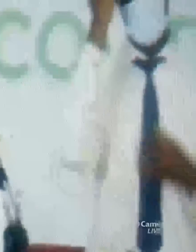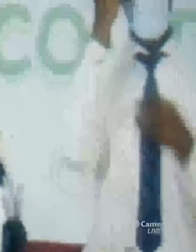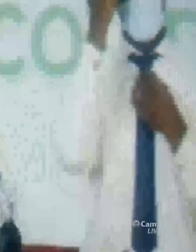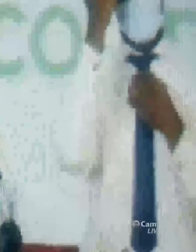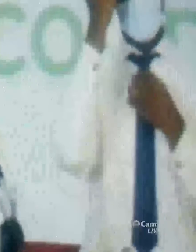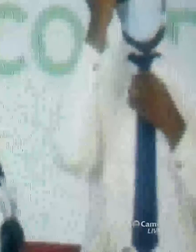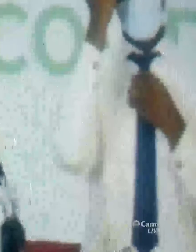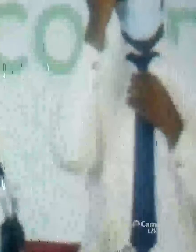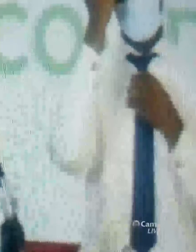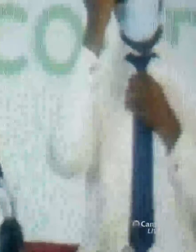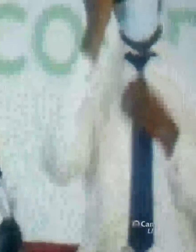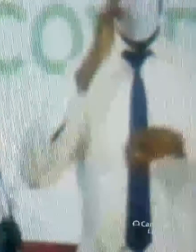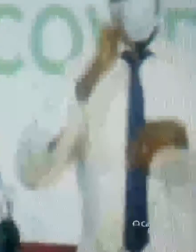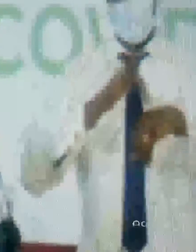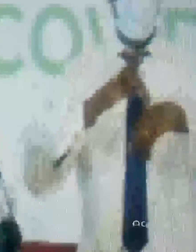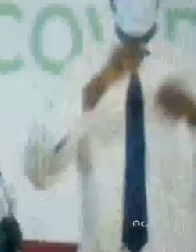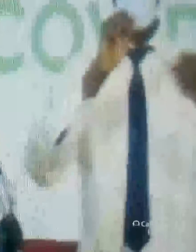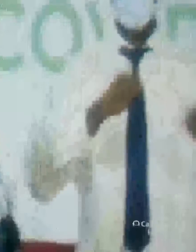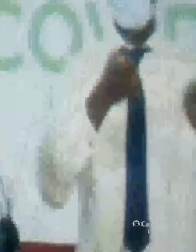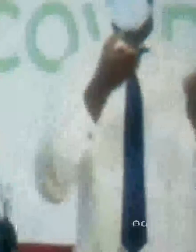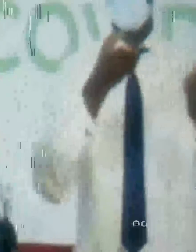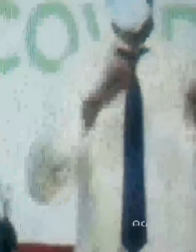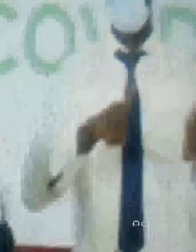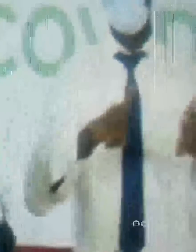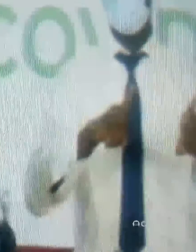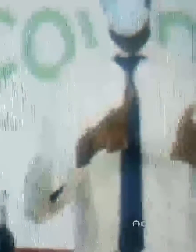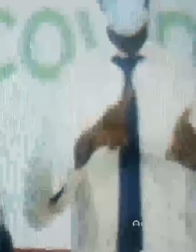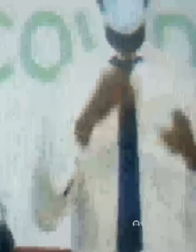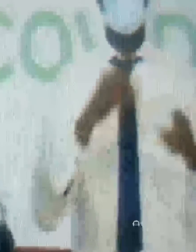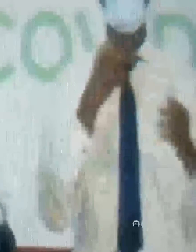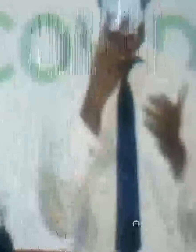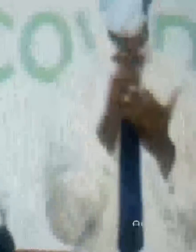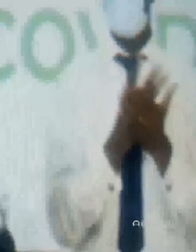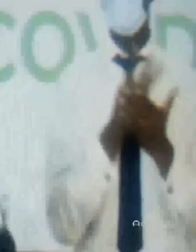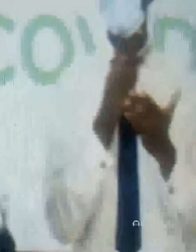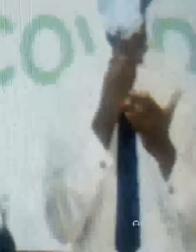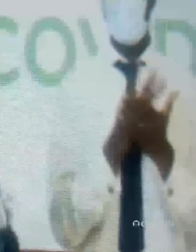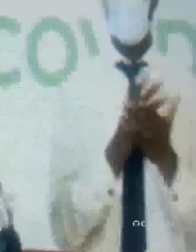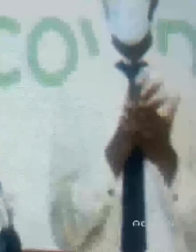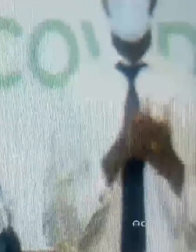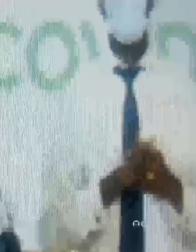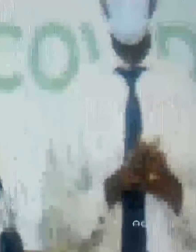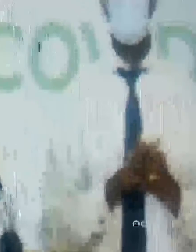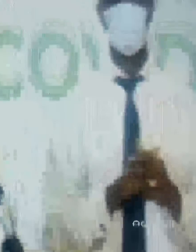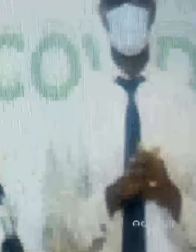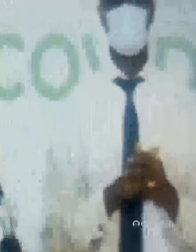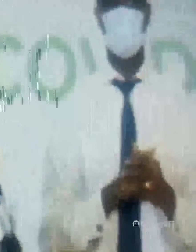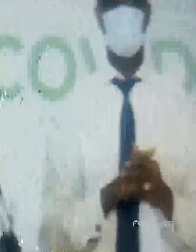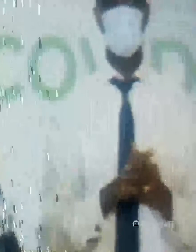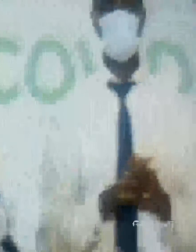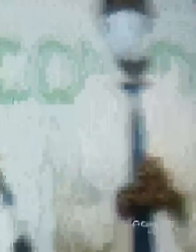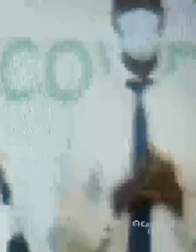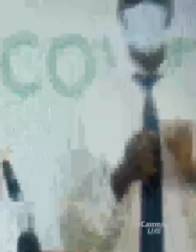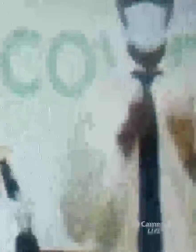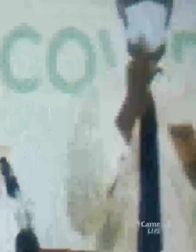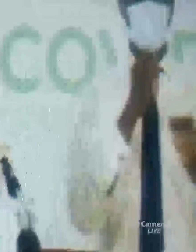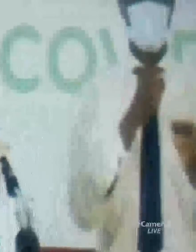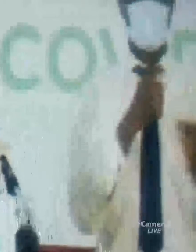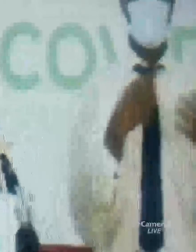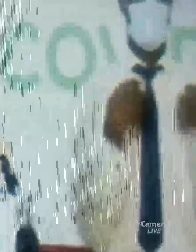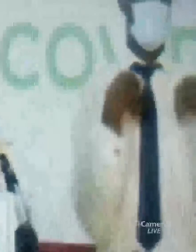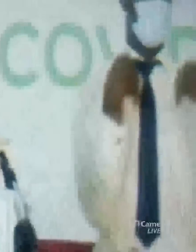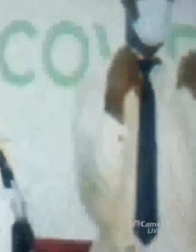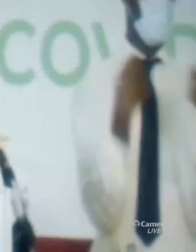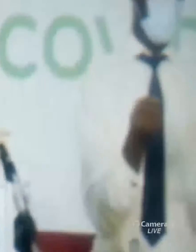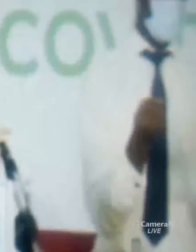can happen. It's been fairly well documented. To document a reinfection, you have to be sure that it's actually